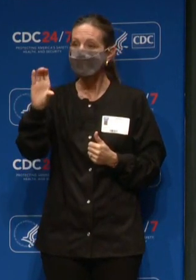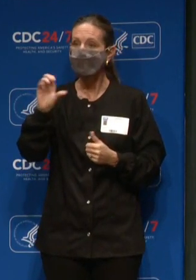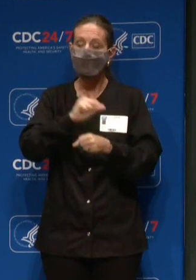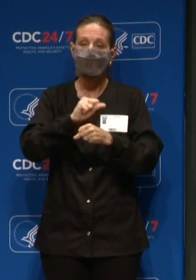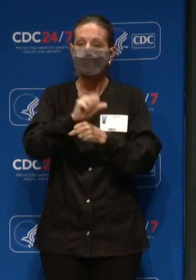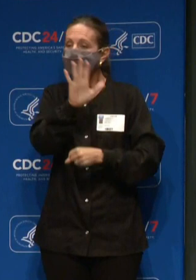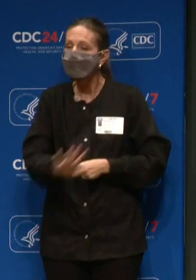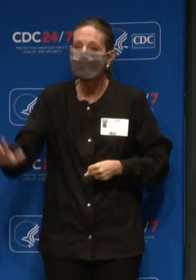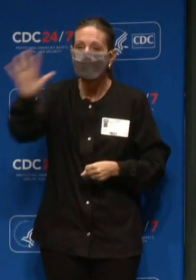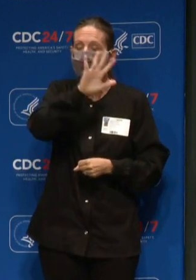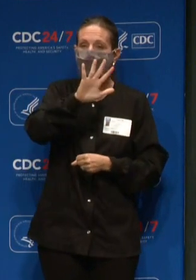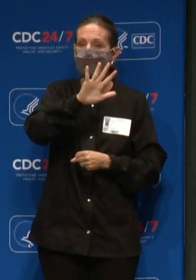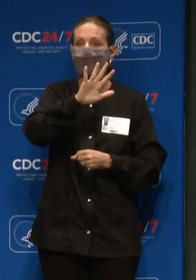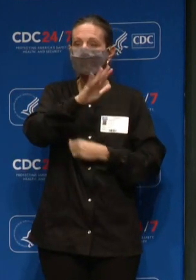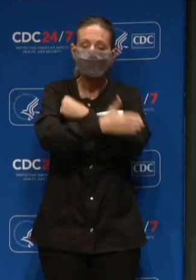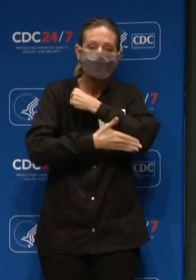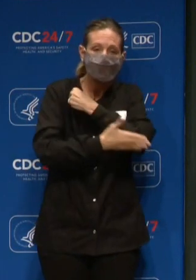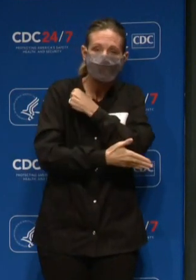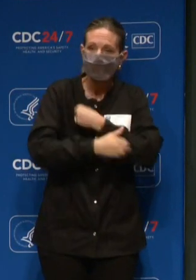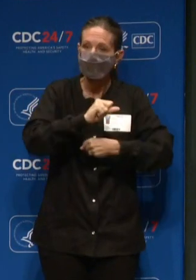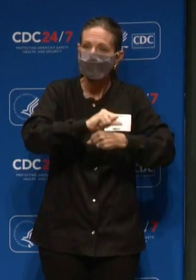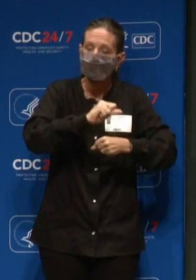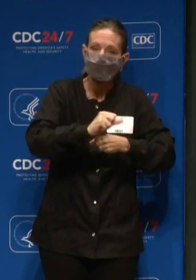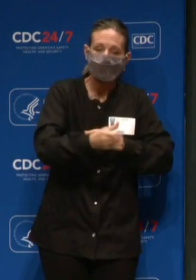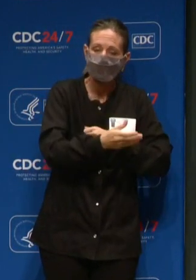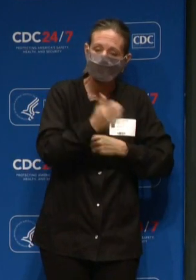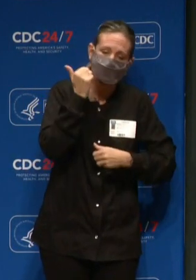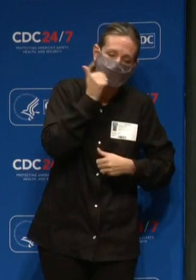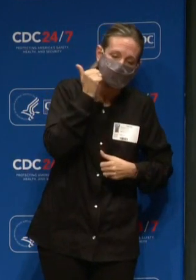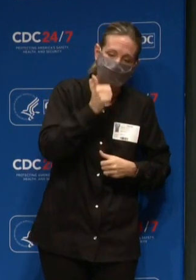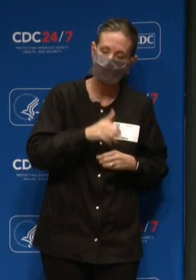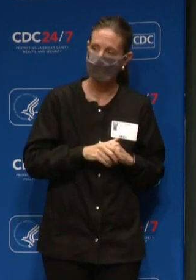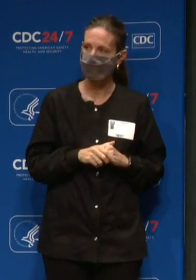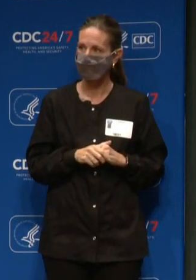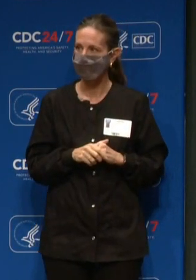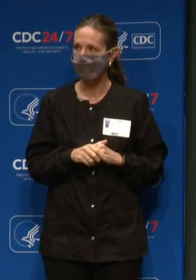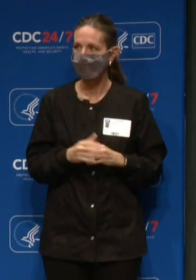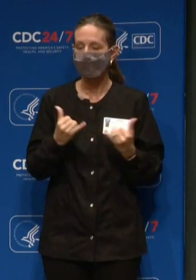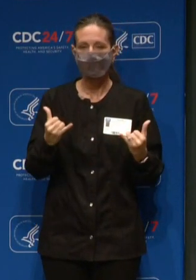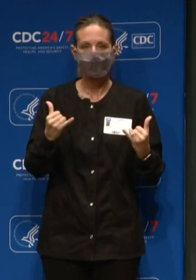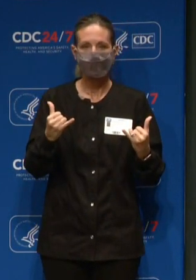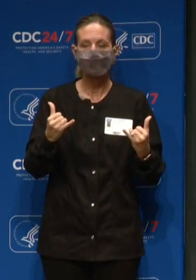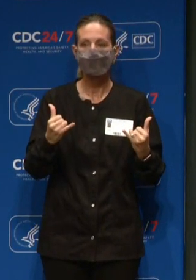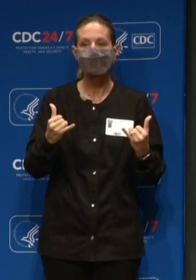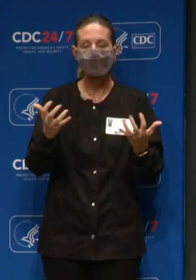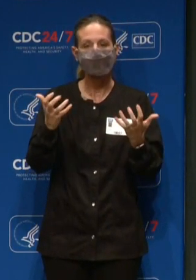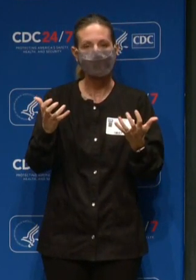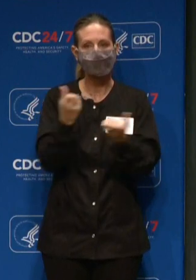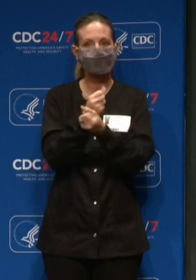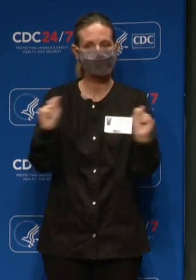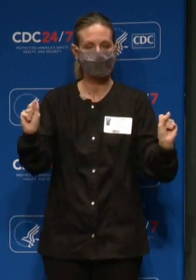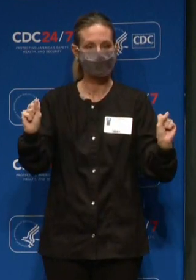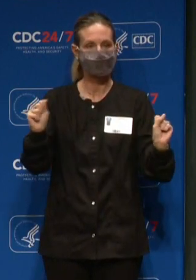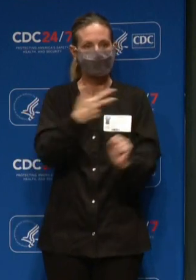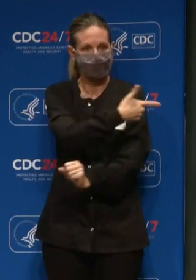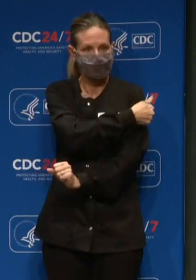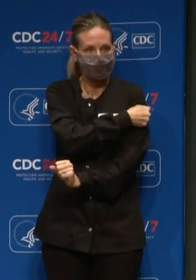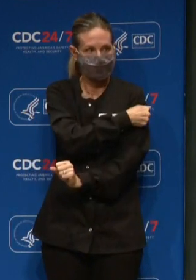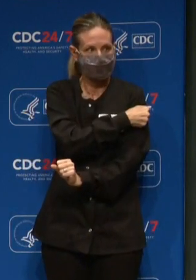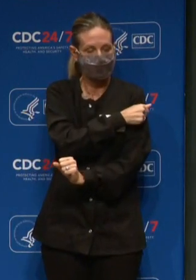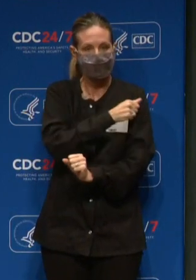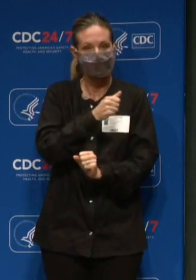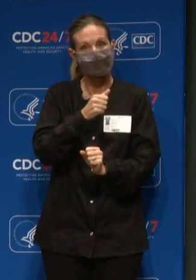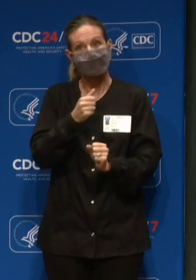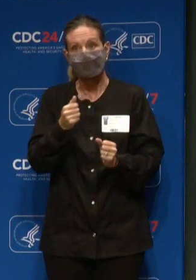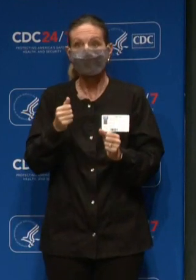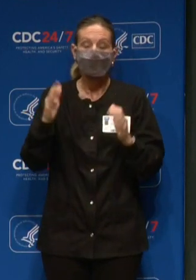and every morning. There is hope on the way in the form of safe and effective vaccines in a matter of weeks or